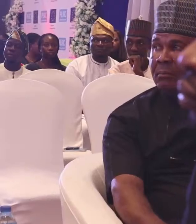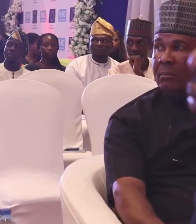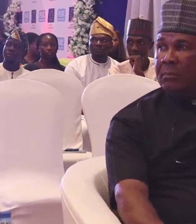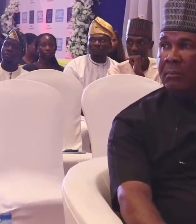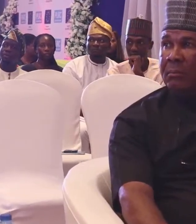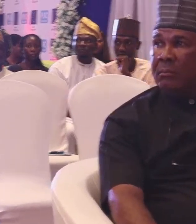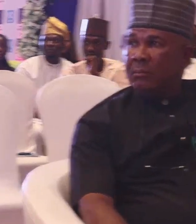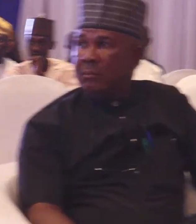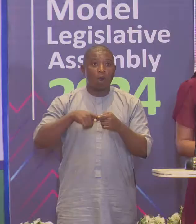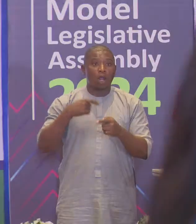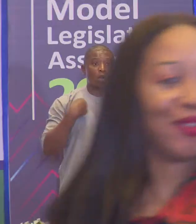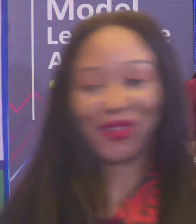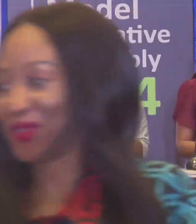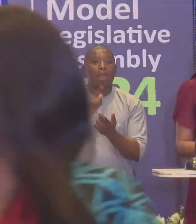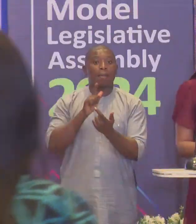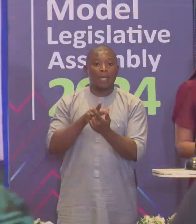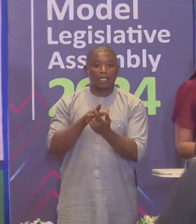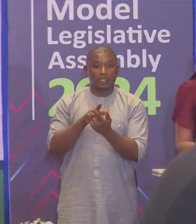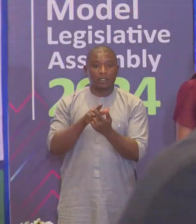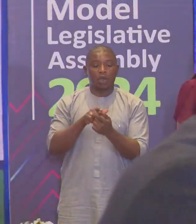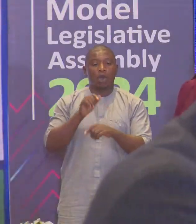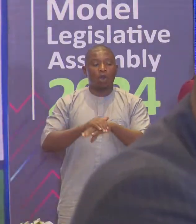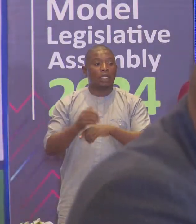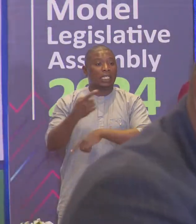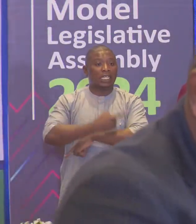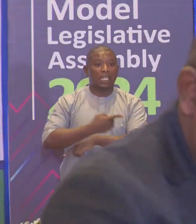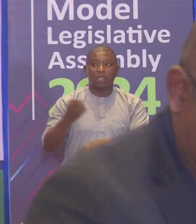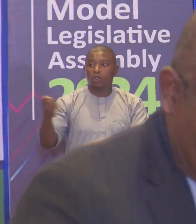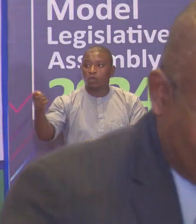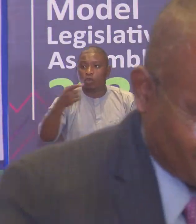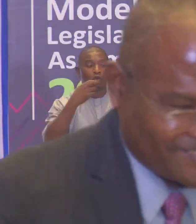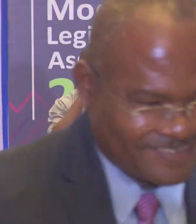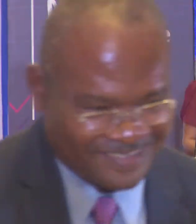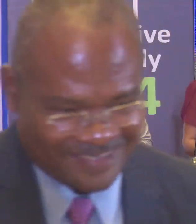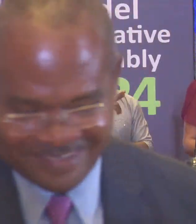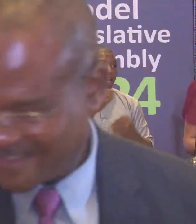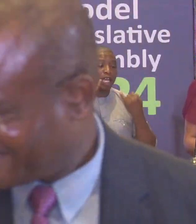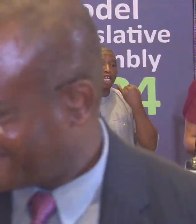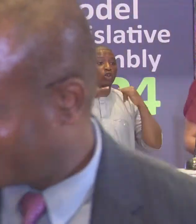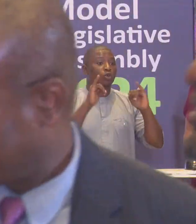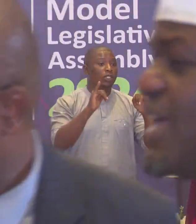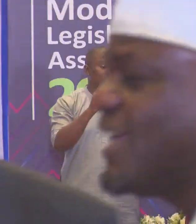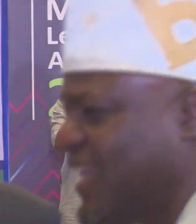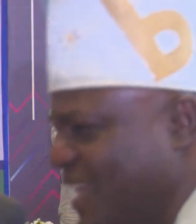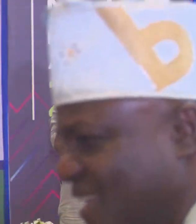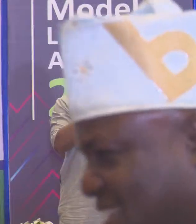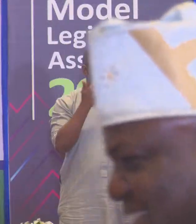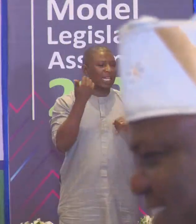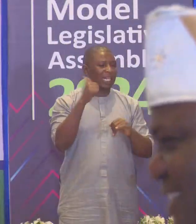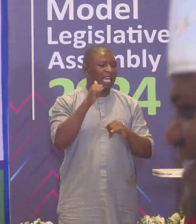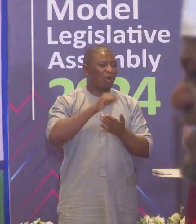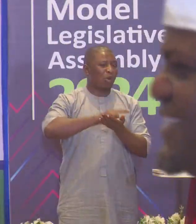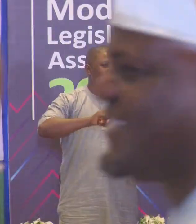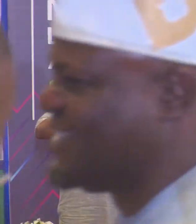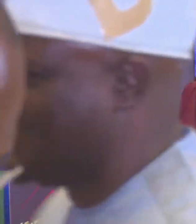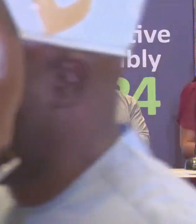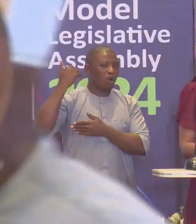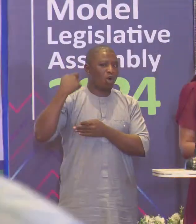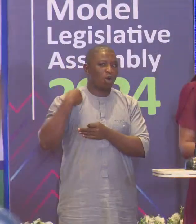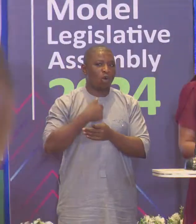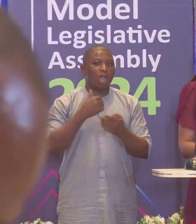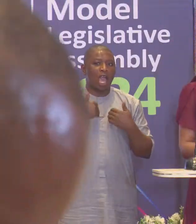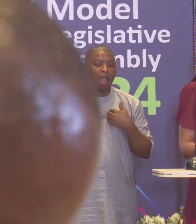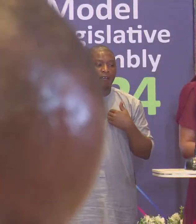we met, on the day you were inaugurated 10 weeks ago, we had a